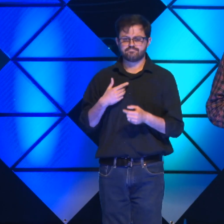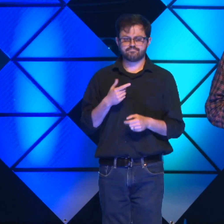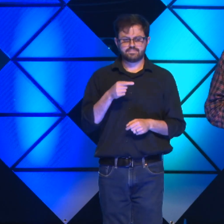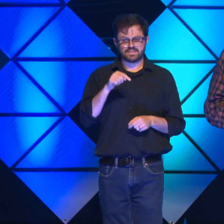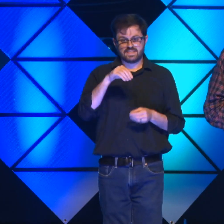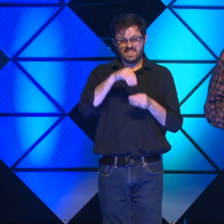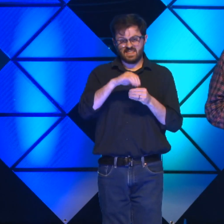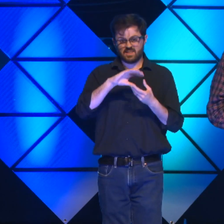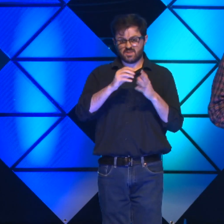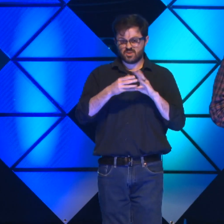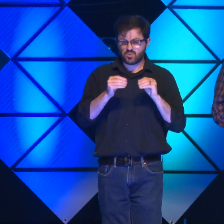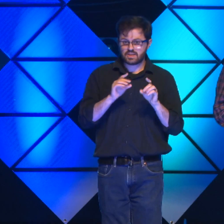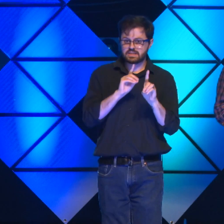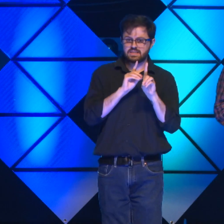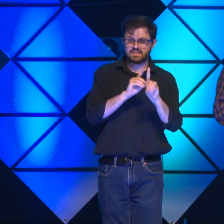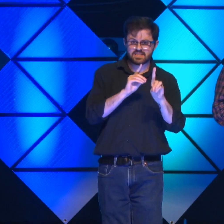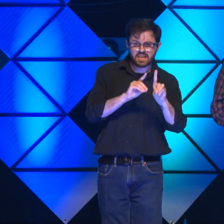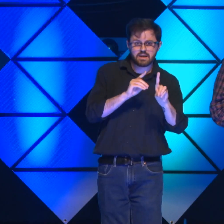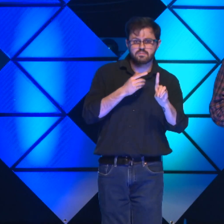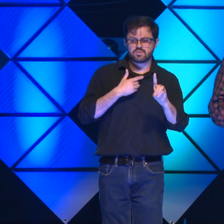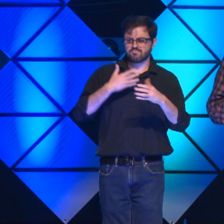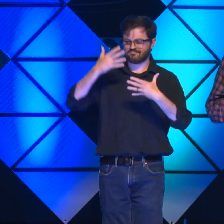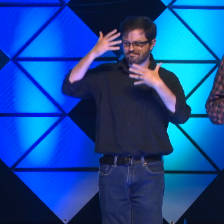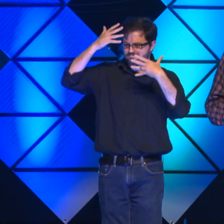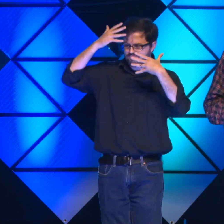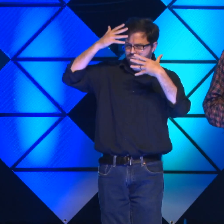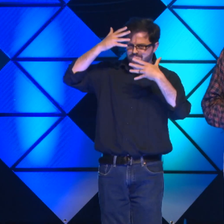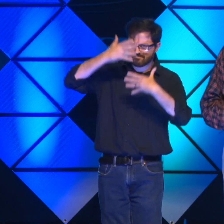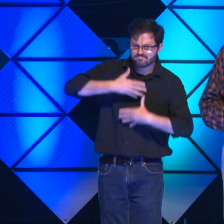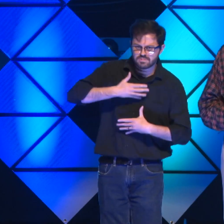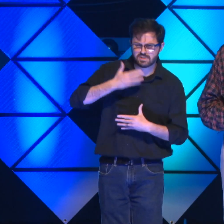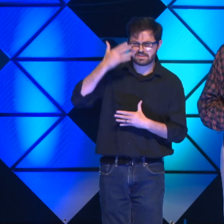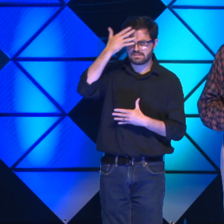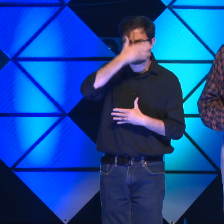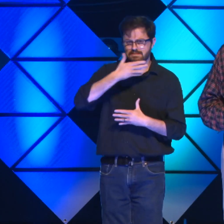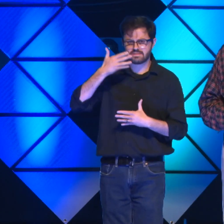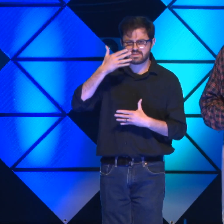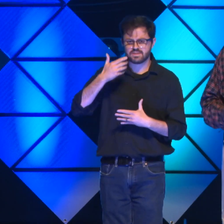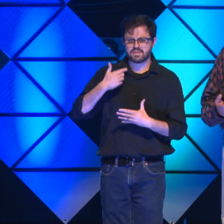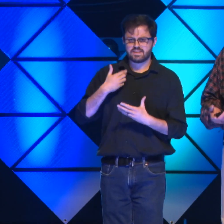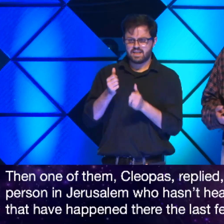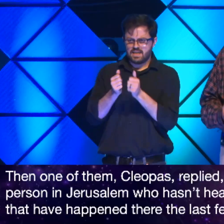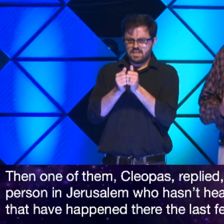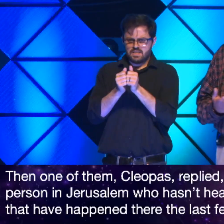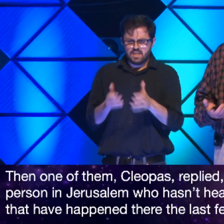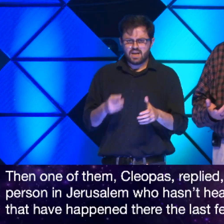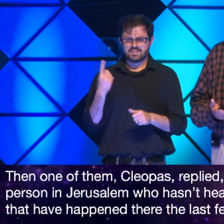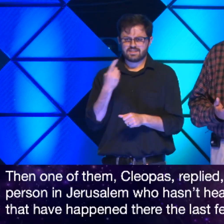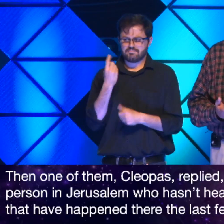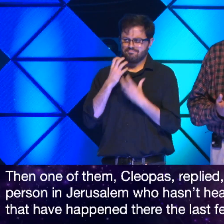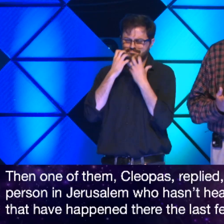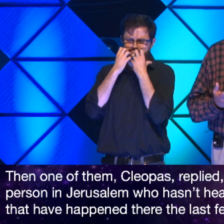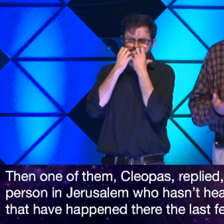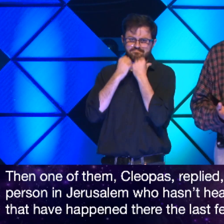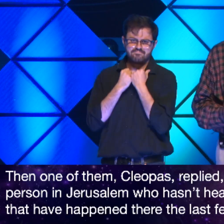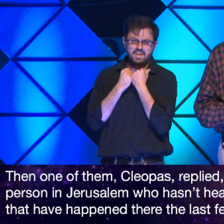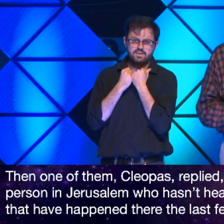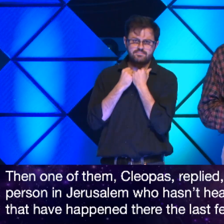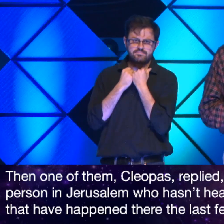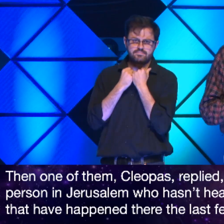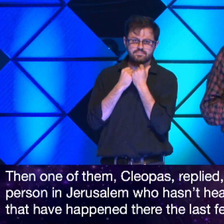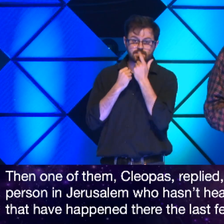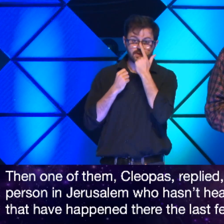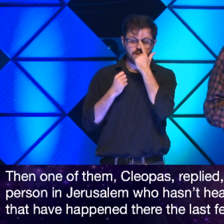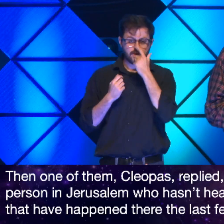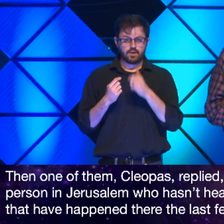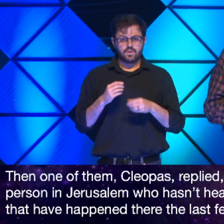sad. They had lost something that they held dear. We continue on. Then one of them, Cleopas,